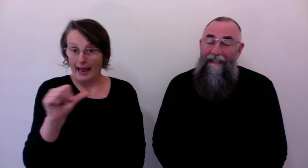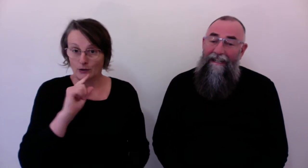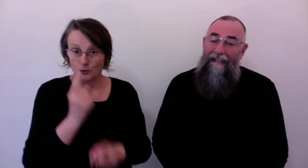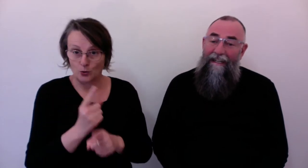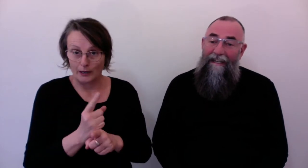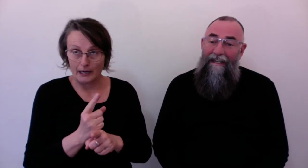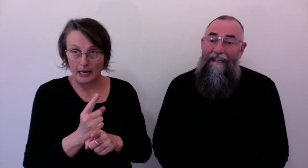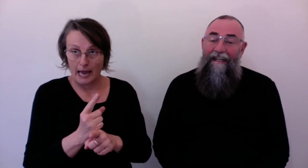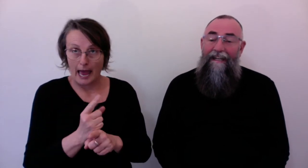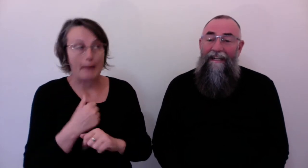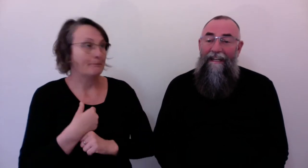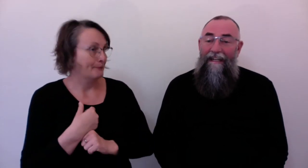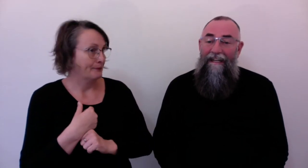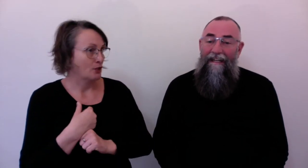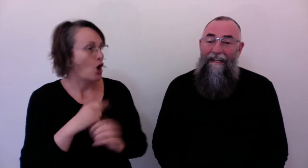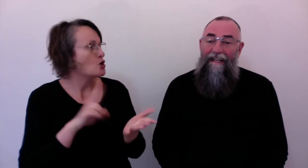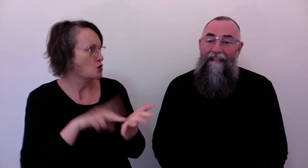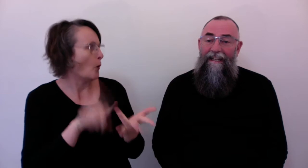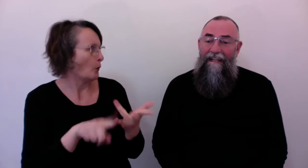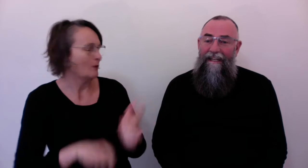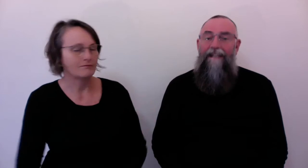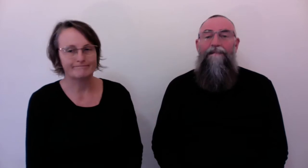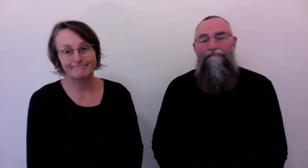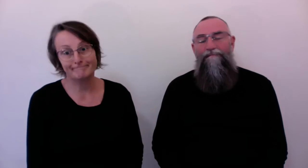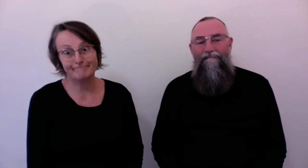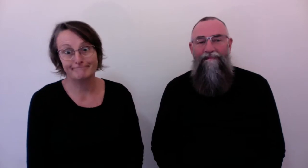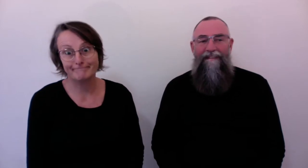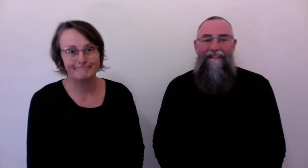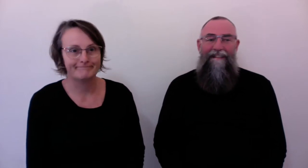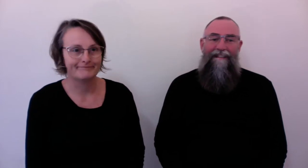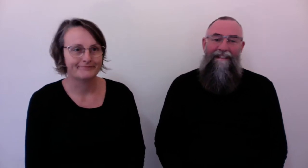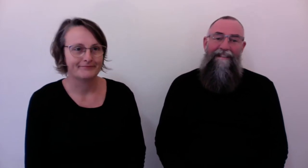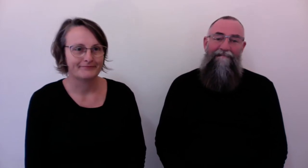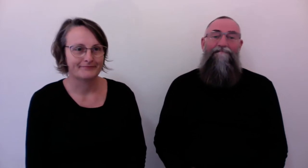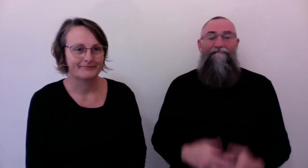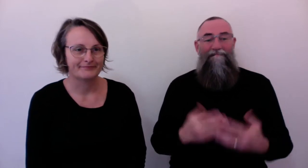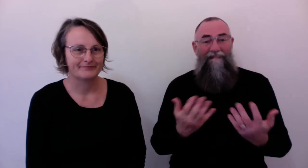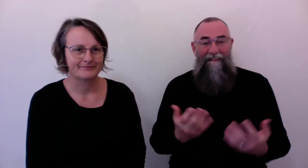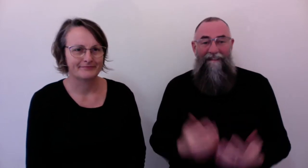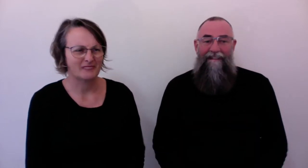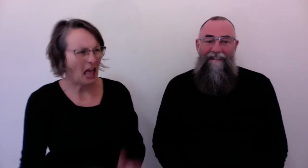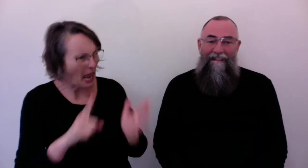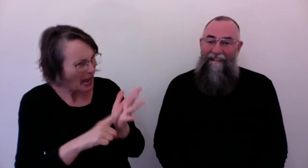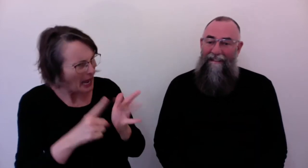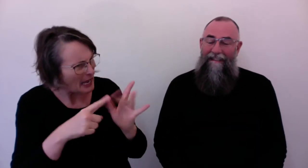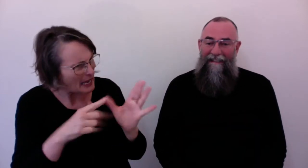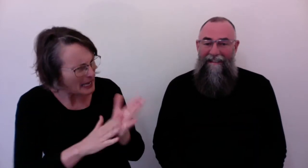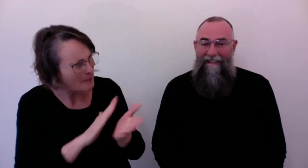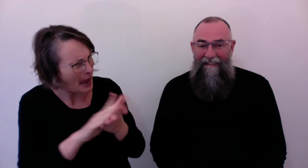No. That's okay. You will one day. Okay. Nate's coming in with the... Liam Hemsworth as well? I'll tell you the story. I don't want to hear the